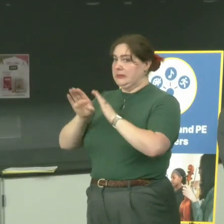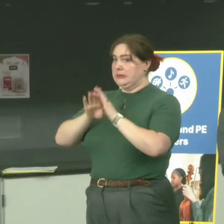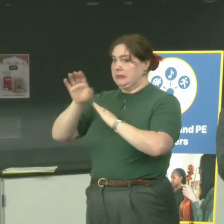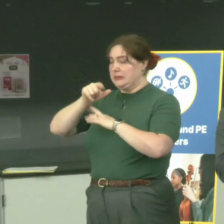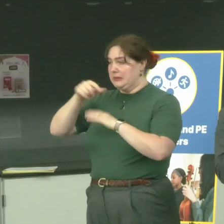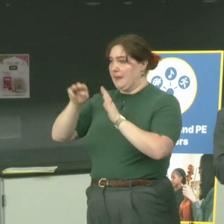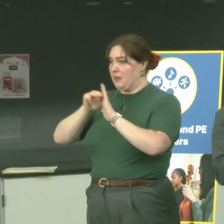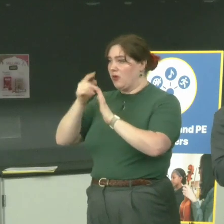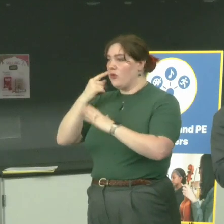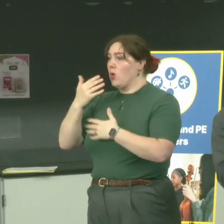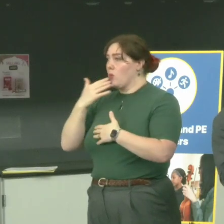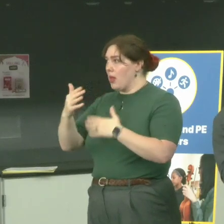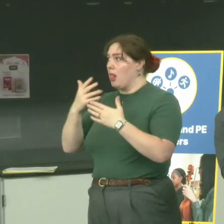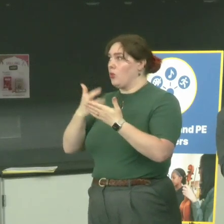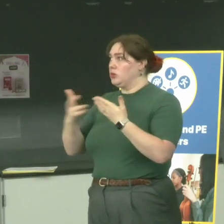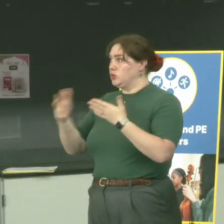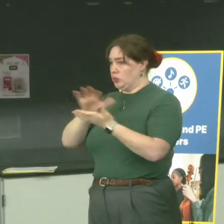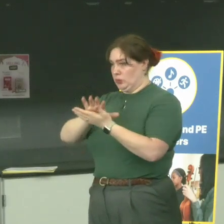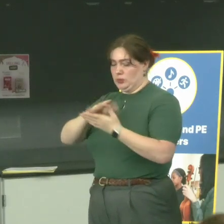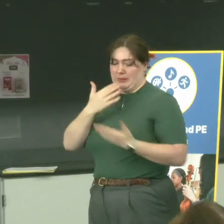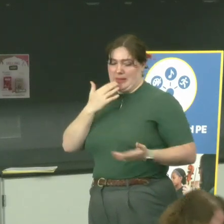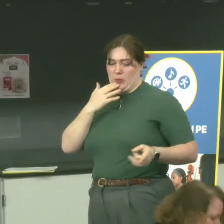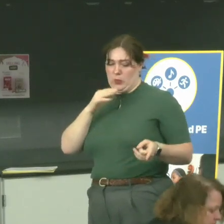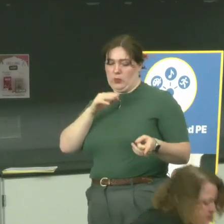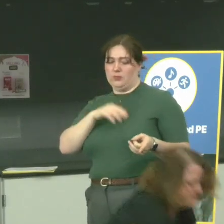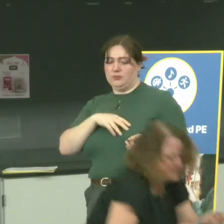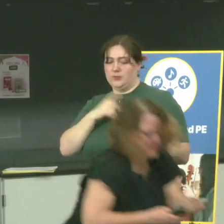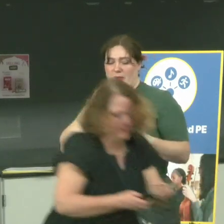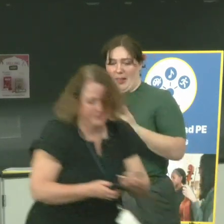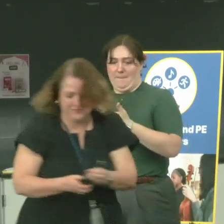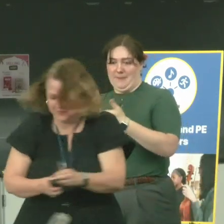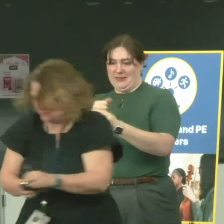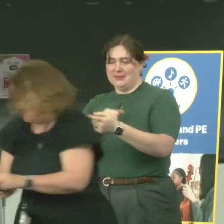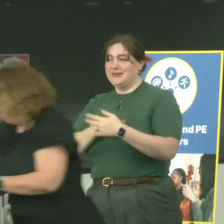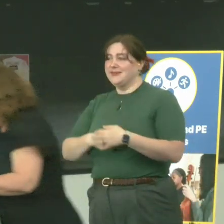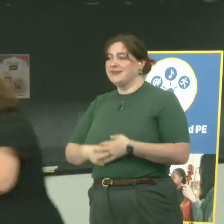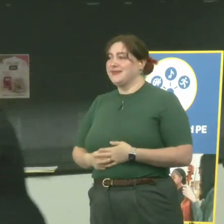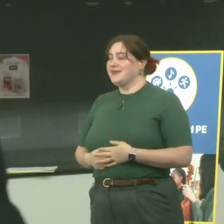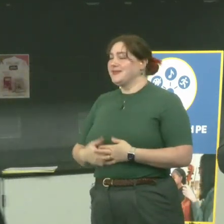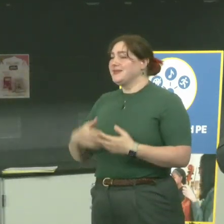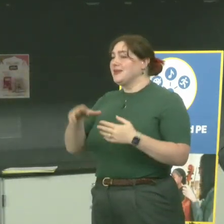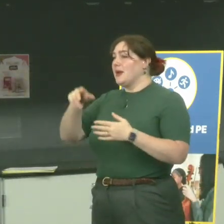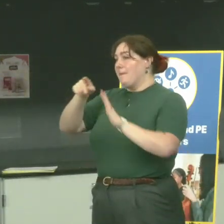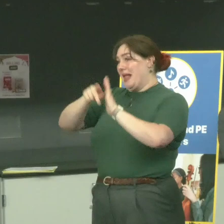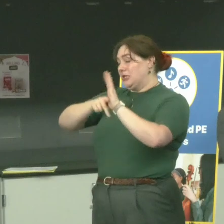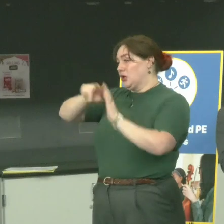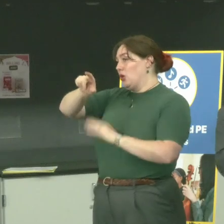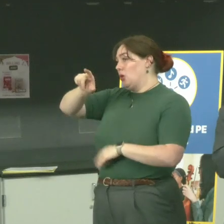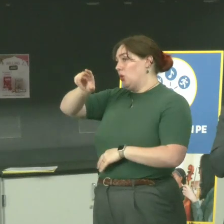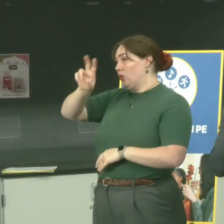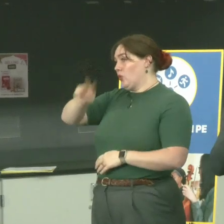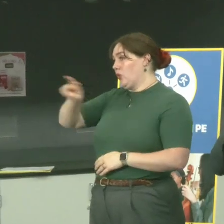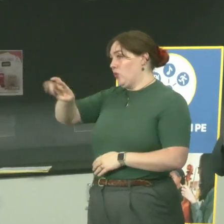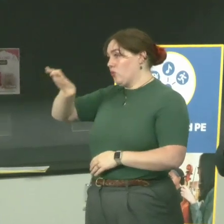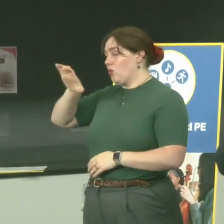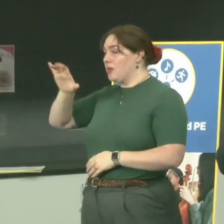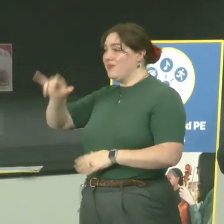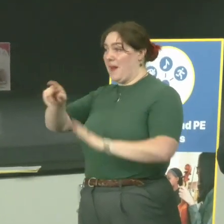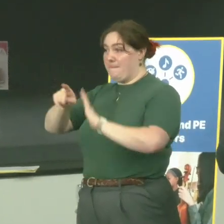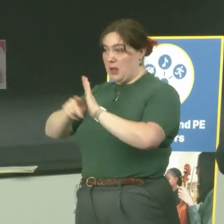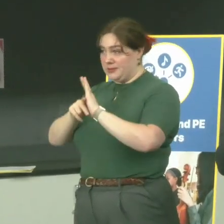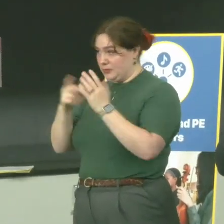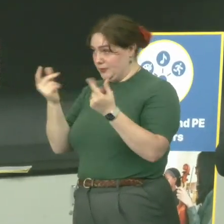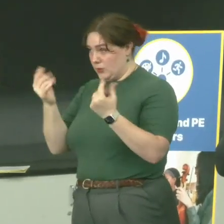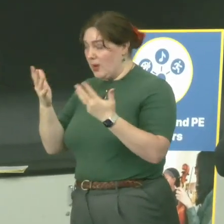system of well-resourced schools. Thank you, Marty. So policy 2200 is really a policy that's driving